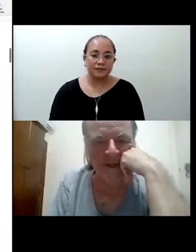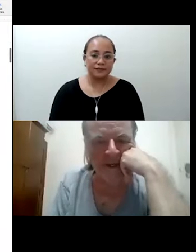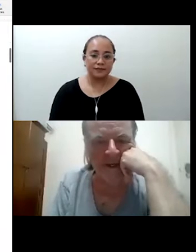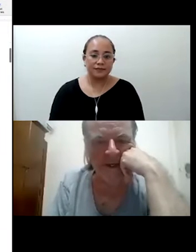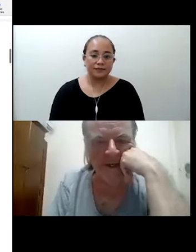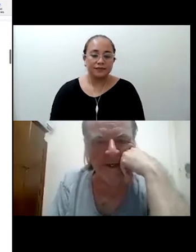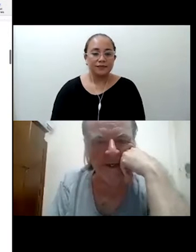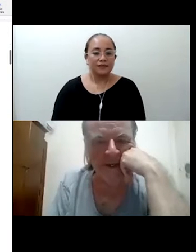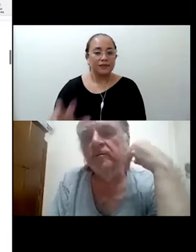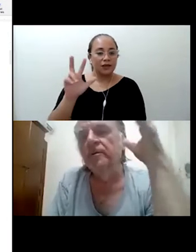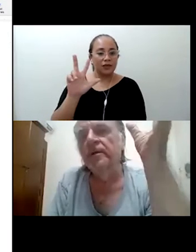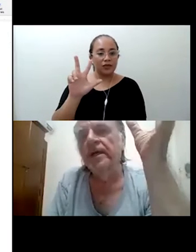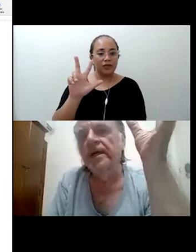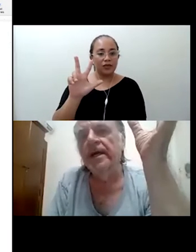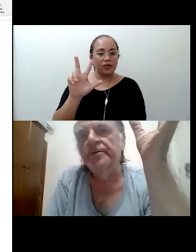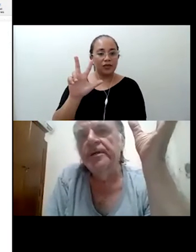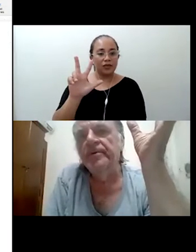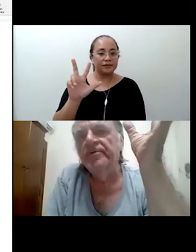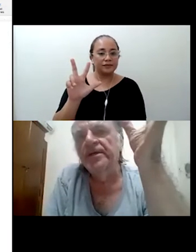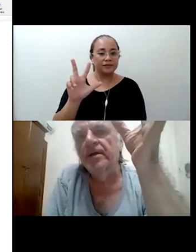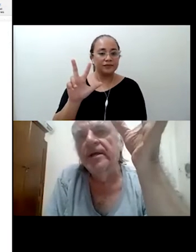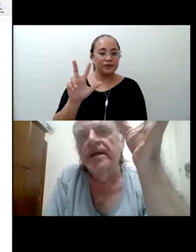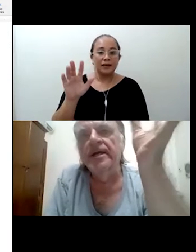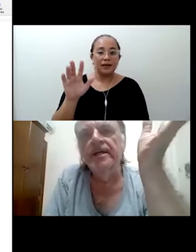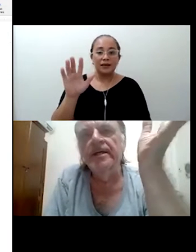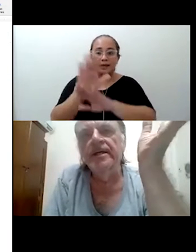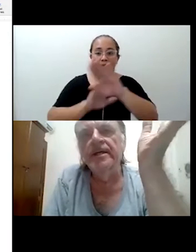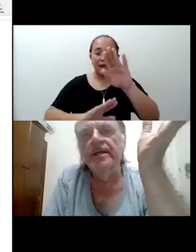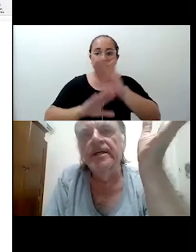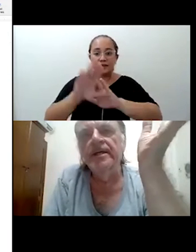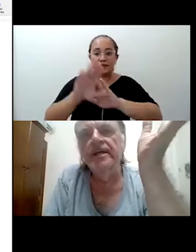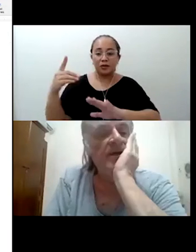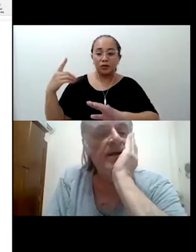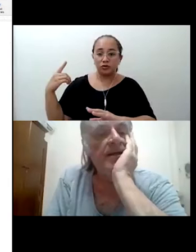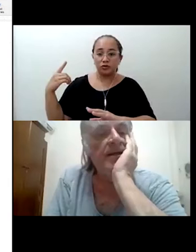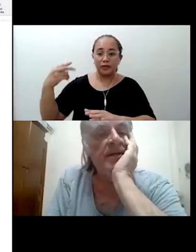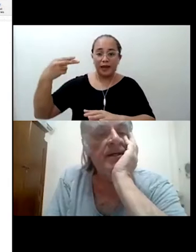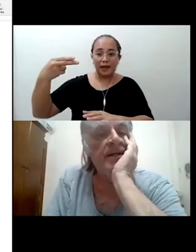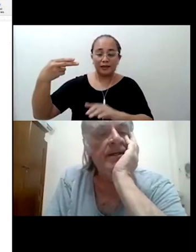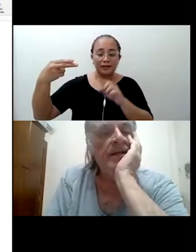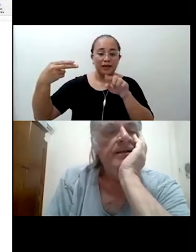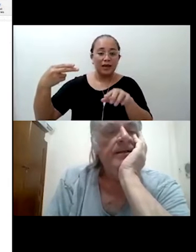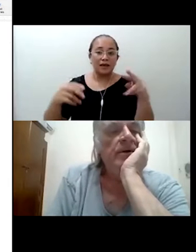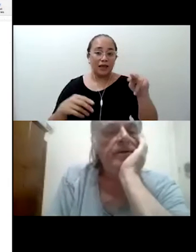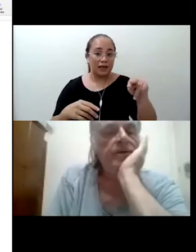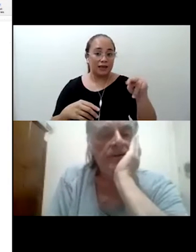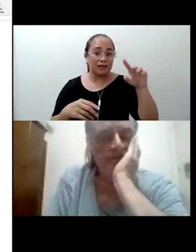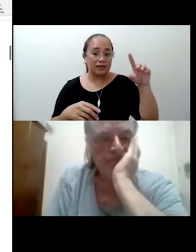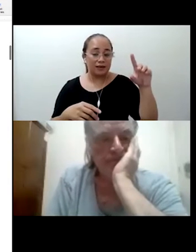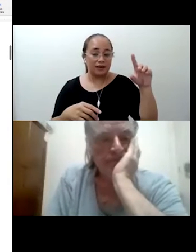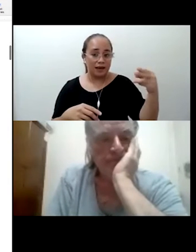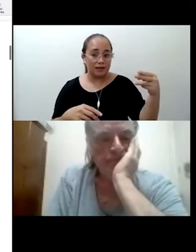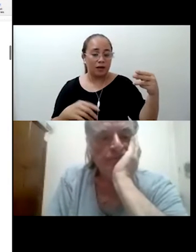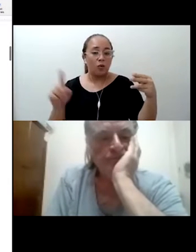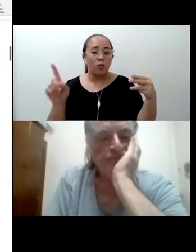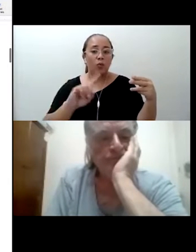Three, okay, after you do the hand shape of the dominant hand and the hand shape of the non-dominant hand, then what do you do?